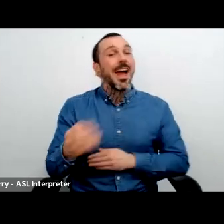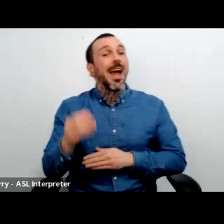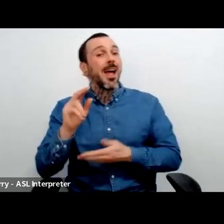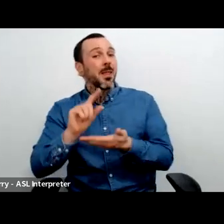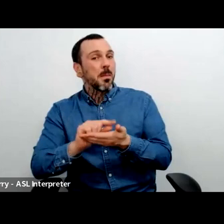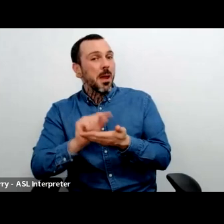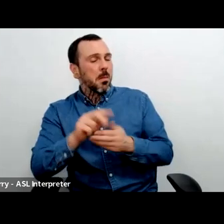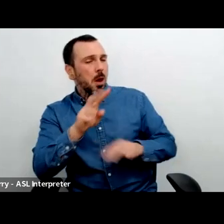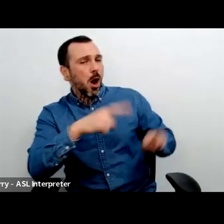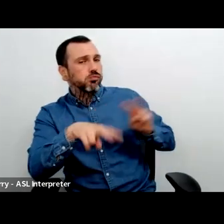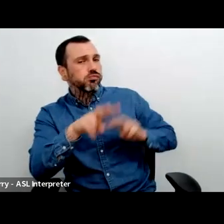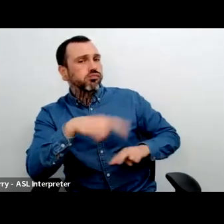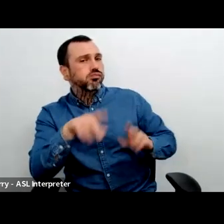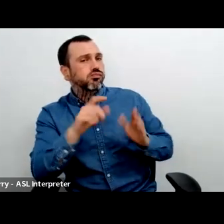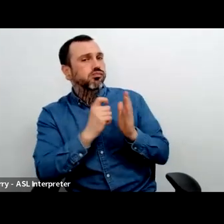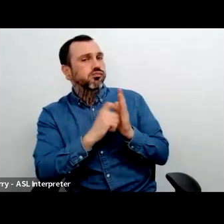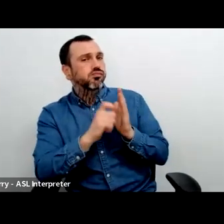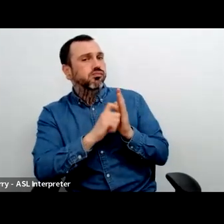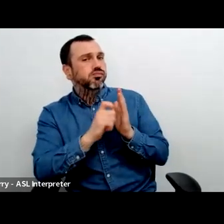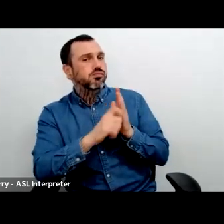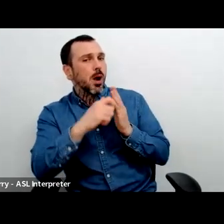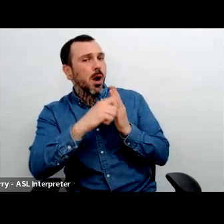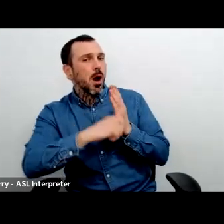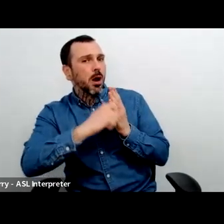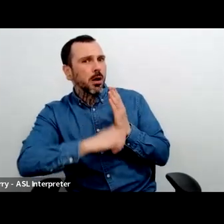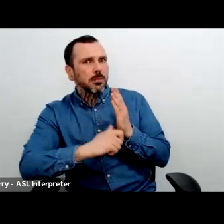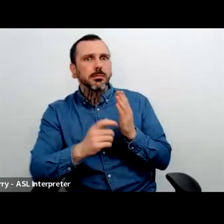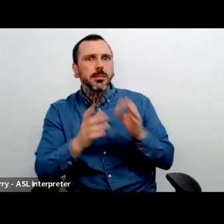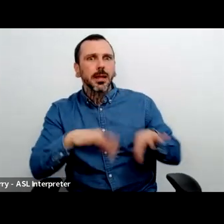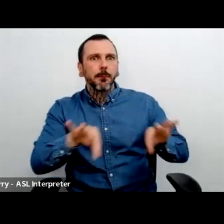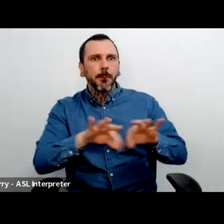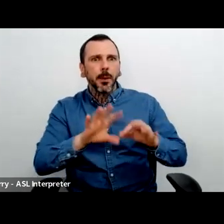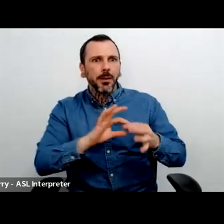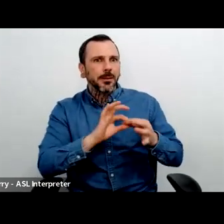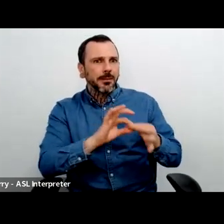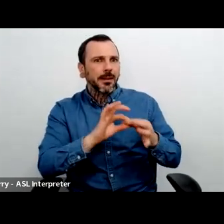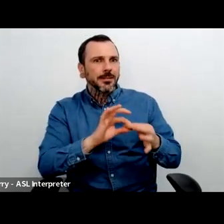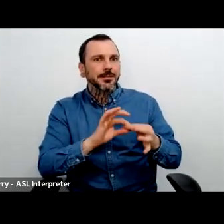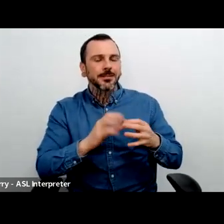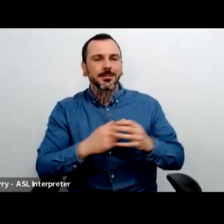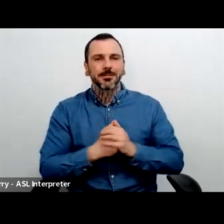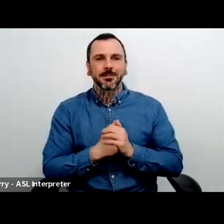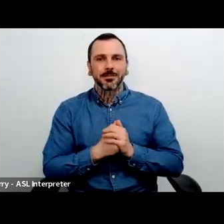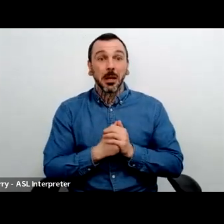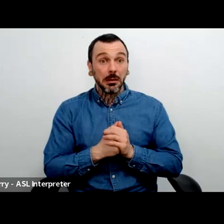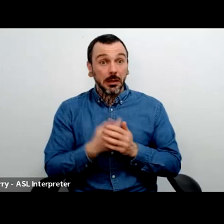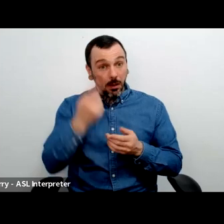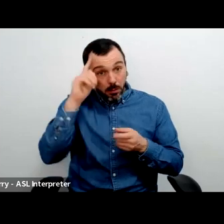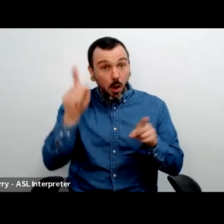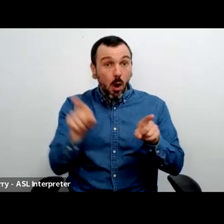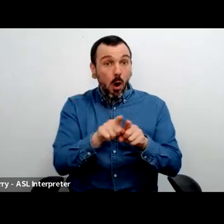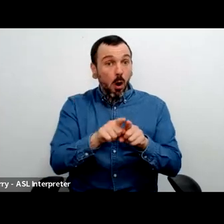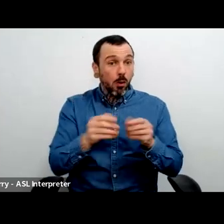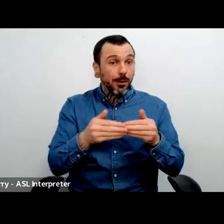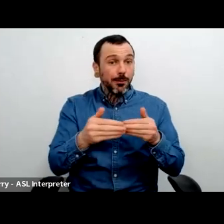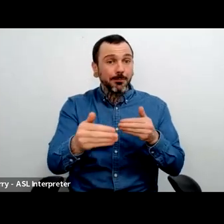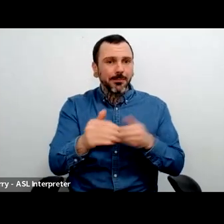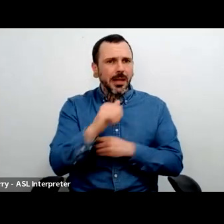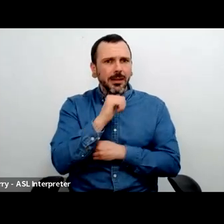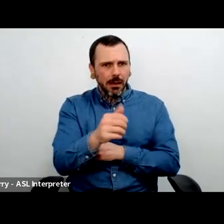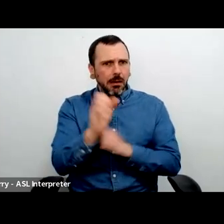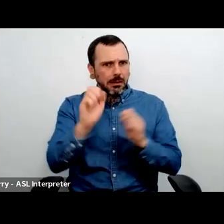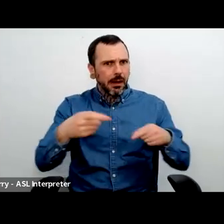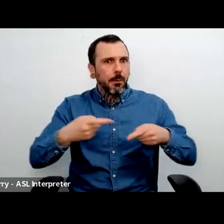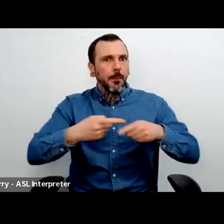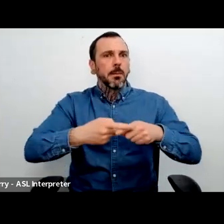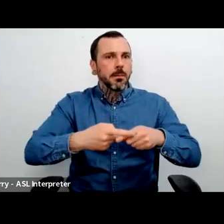agree, but we need the conversation. That's part of that thing of saying it's important. You know, when I did a show at TNM,